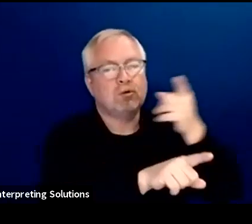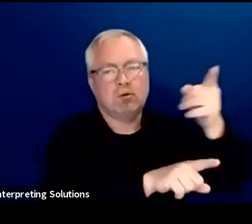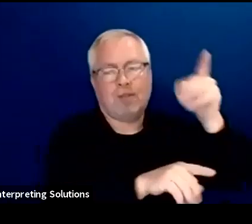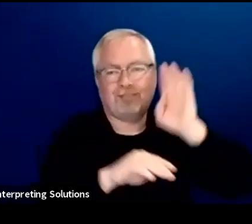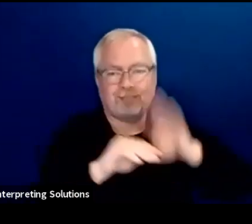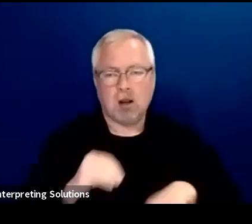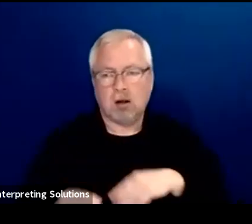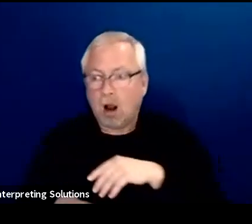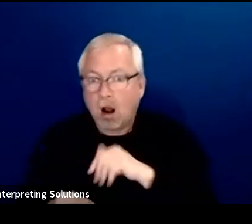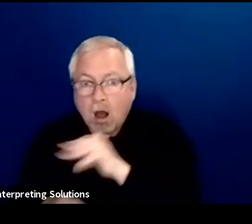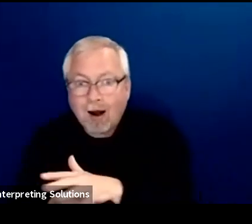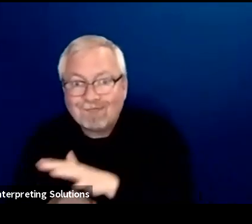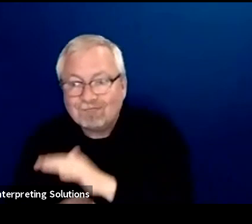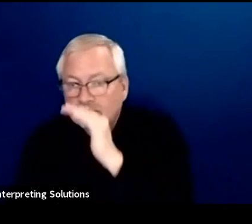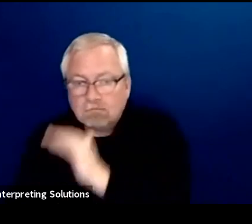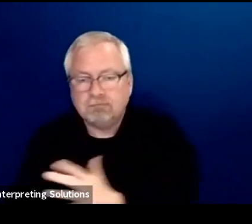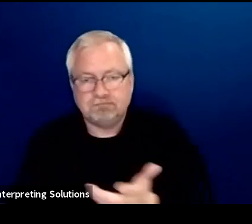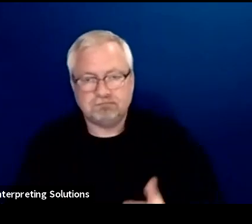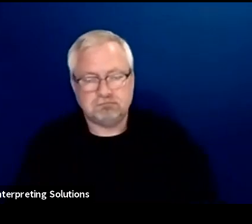there.